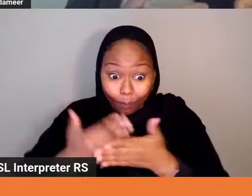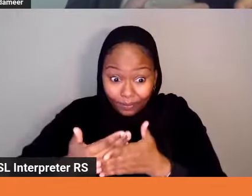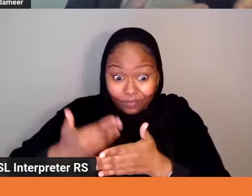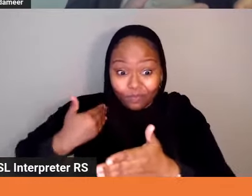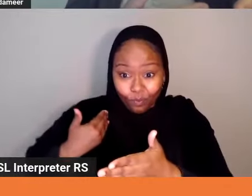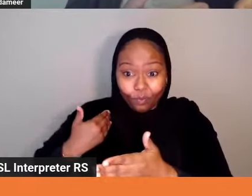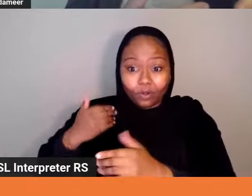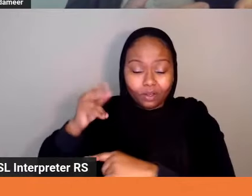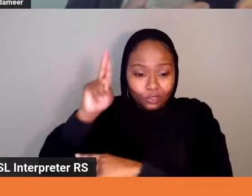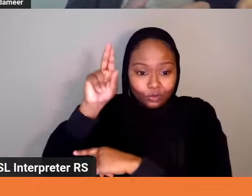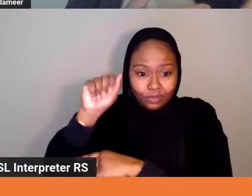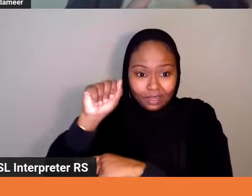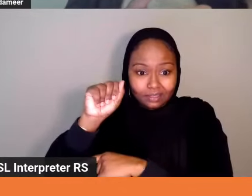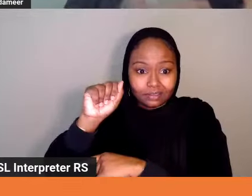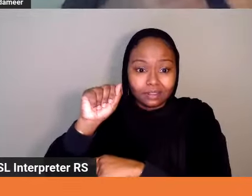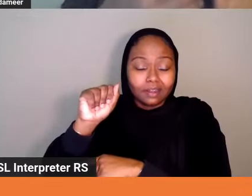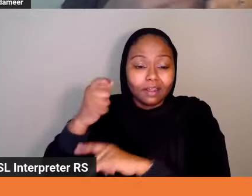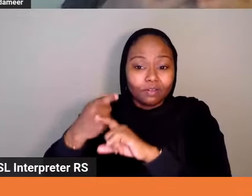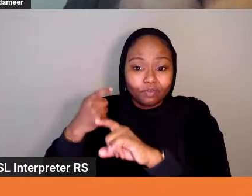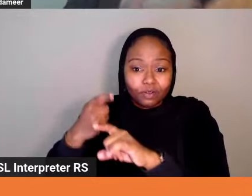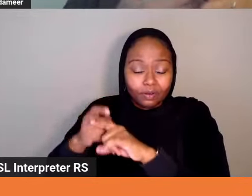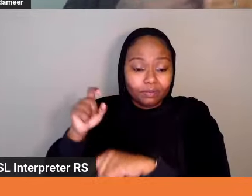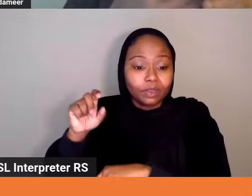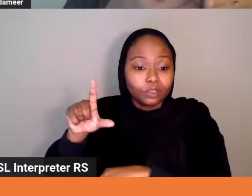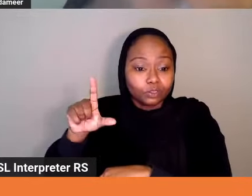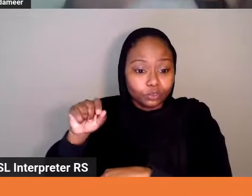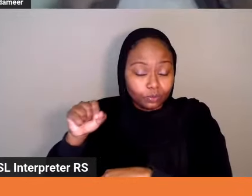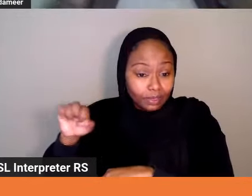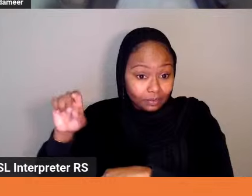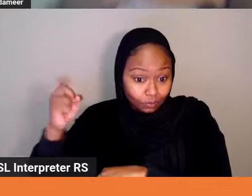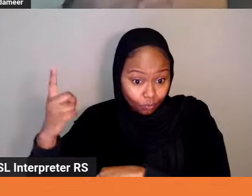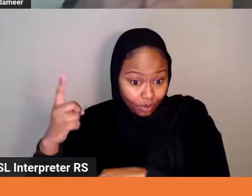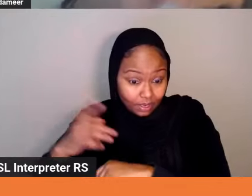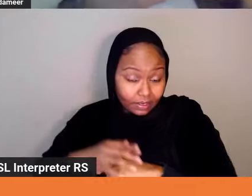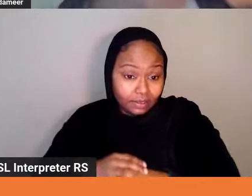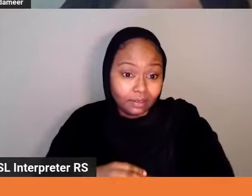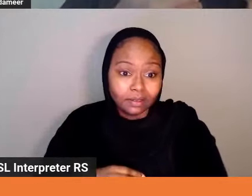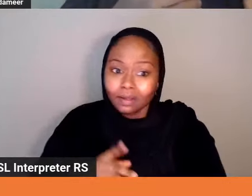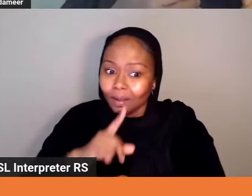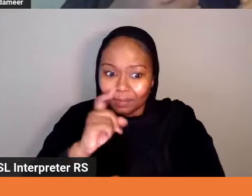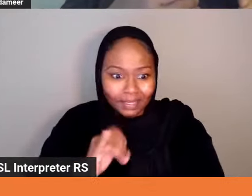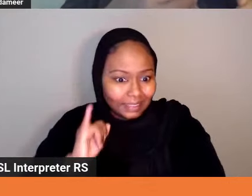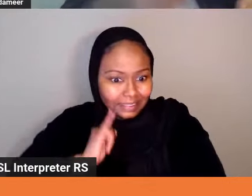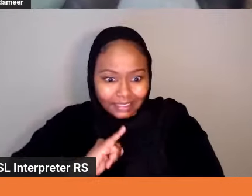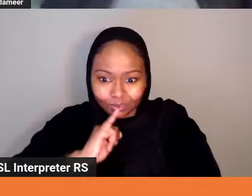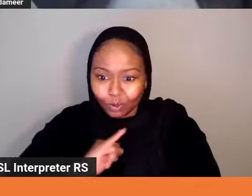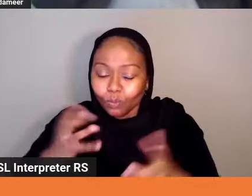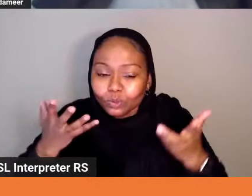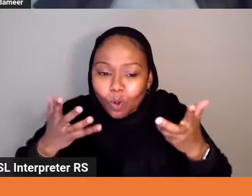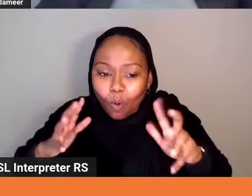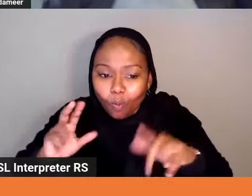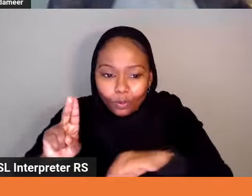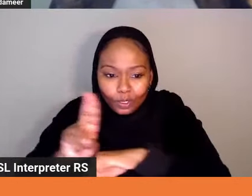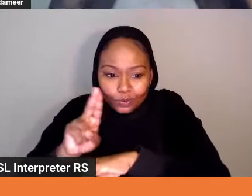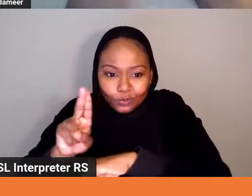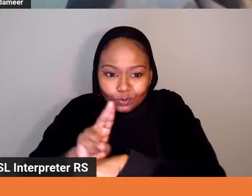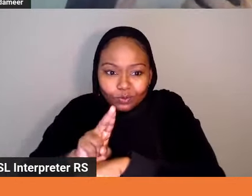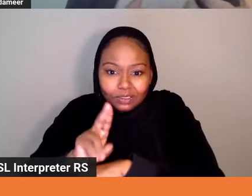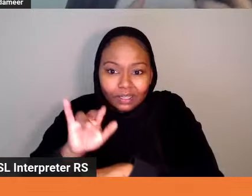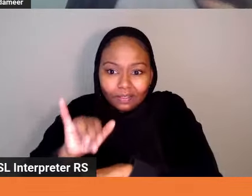after the attacks on 2001, because Israel was using the same techniques to illegalize